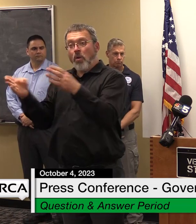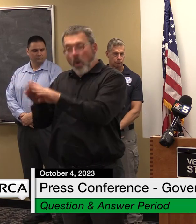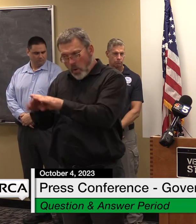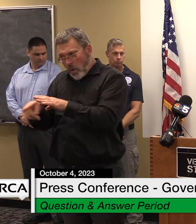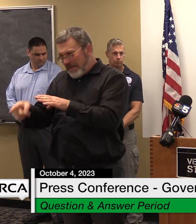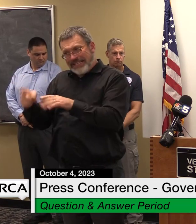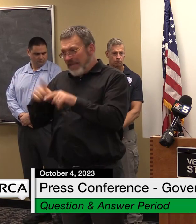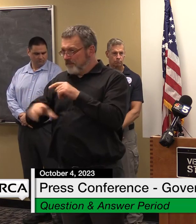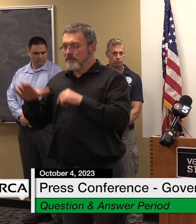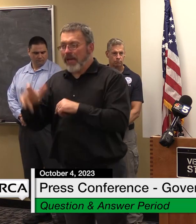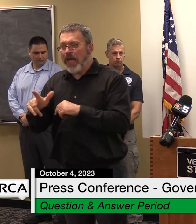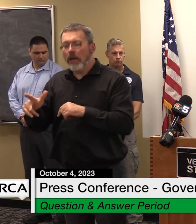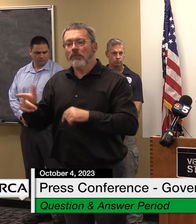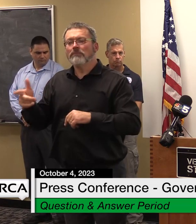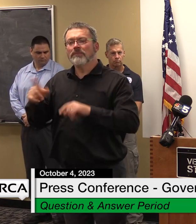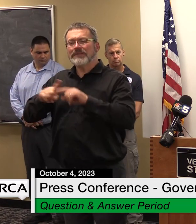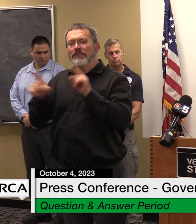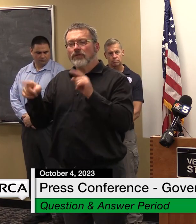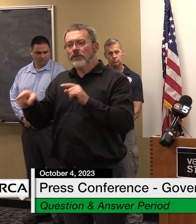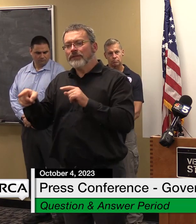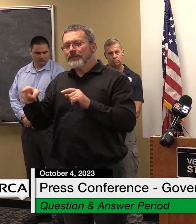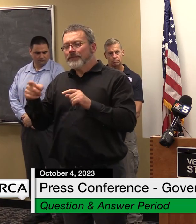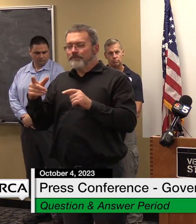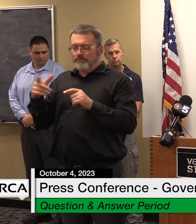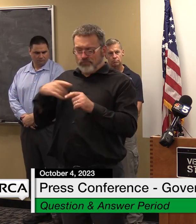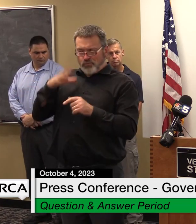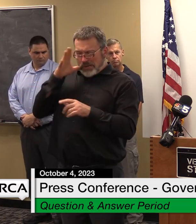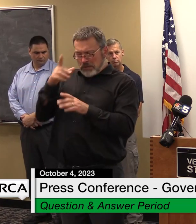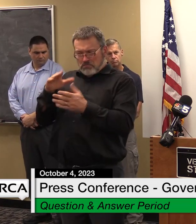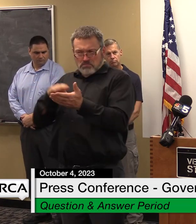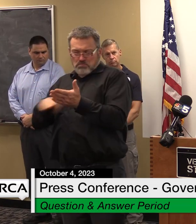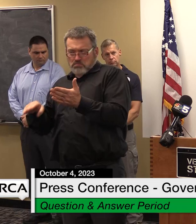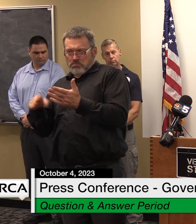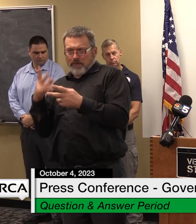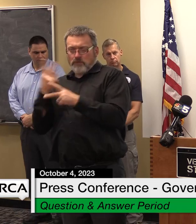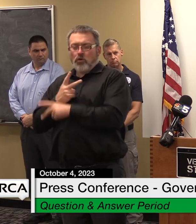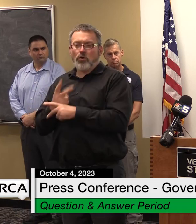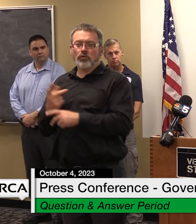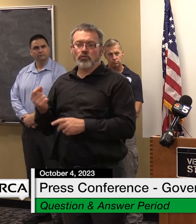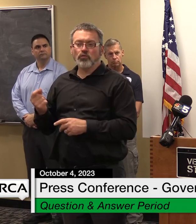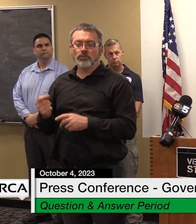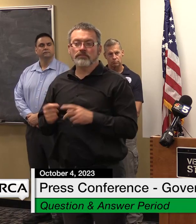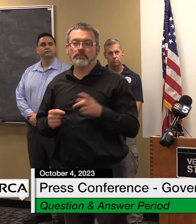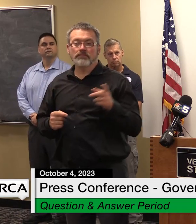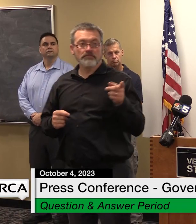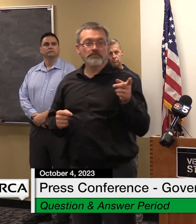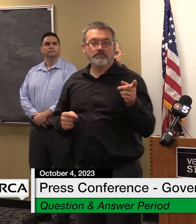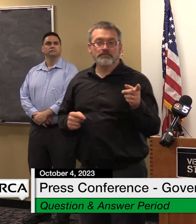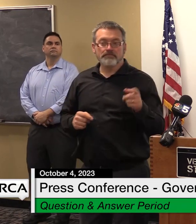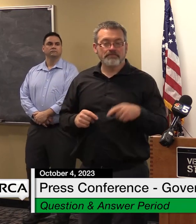we should find a way to give them some relief. That's what I'm hearing. Yeah. Part of the problem is